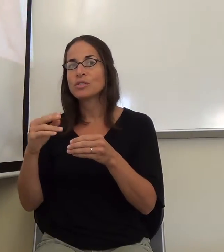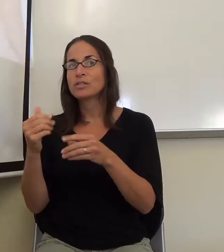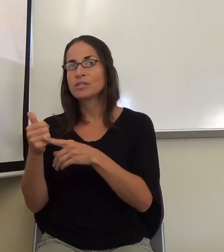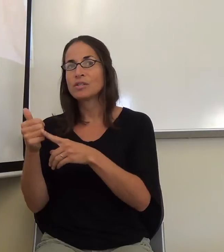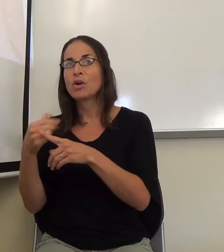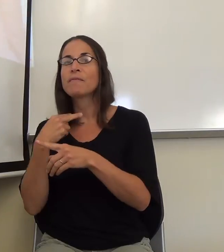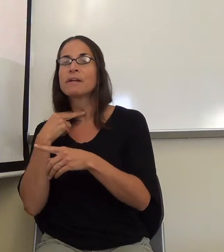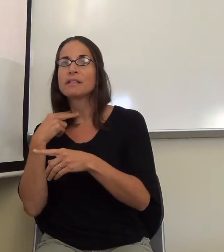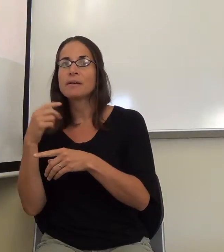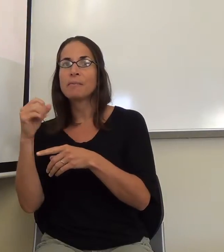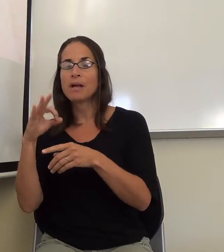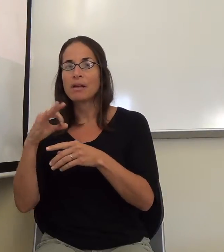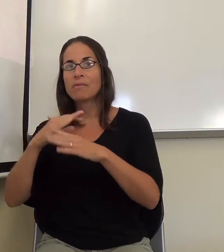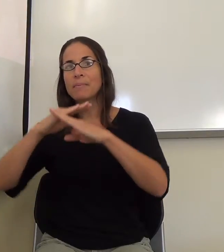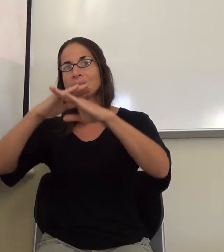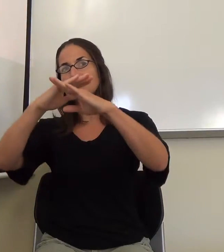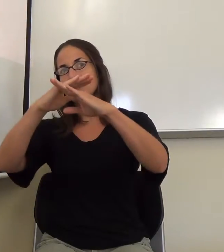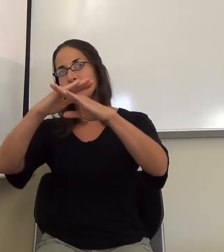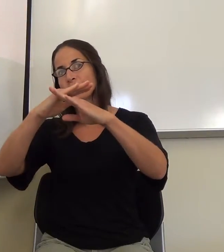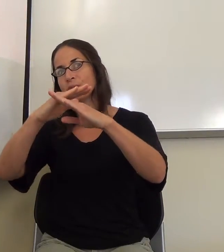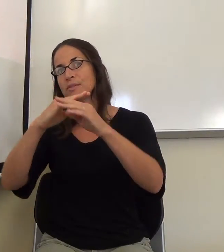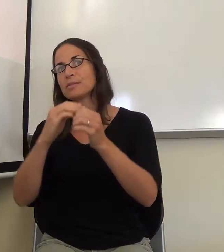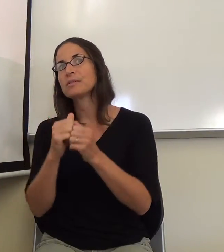of obstacles